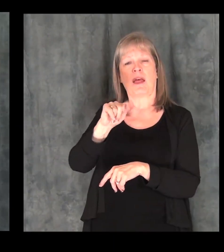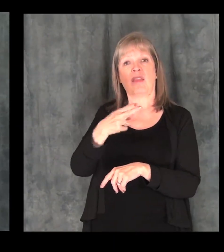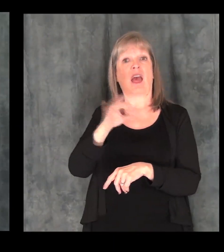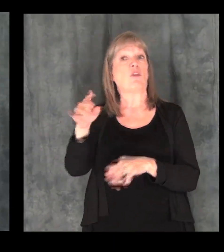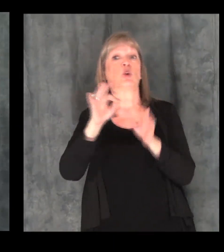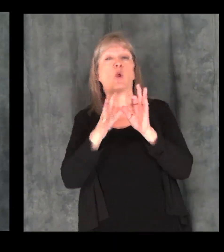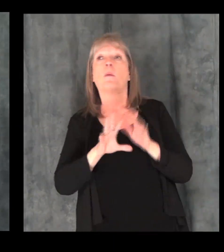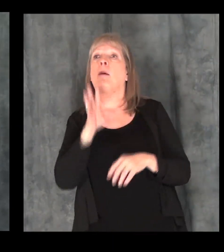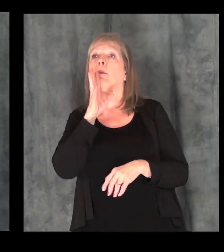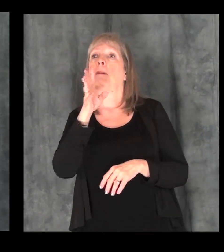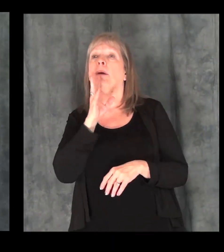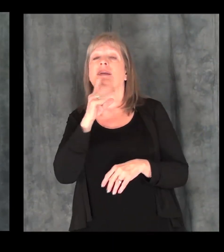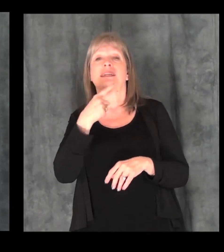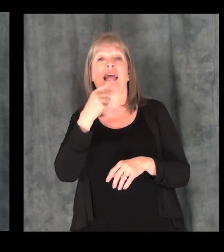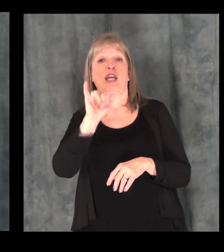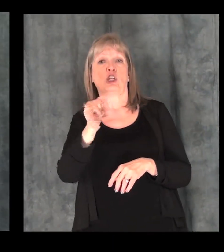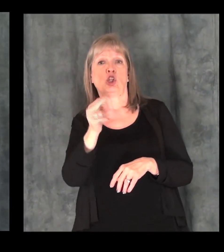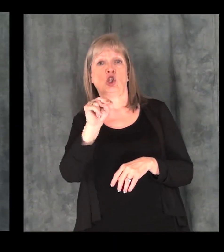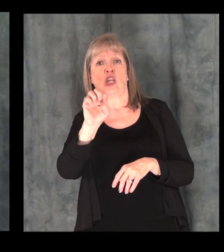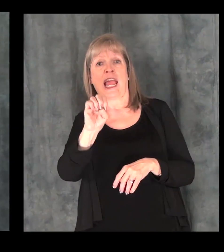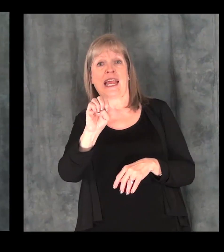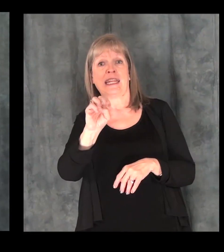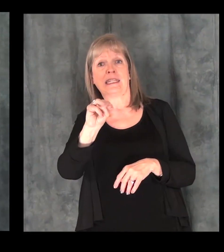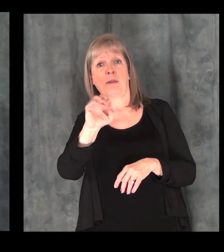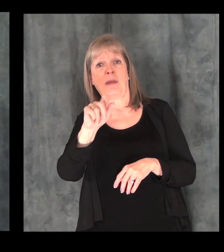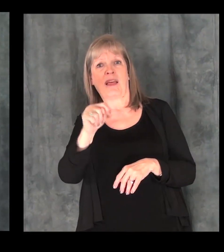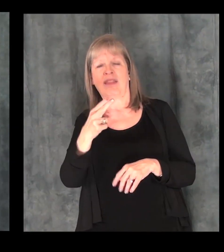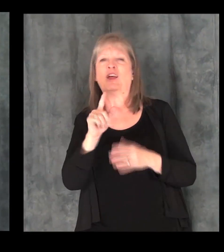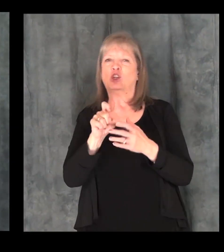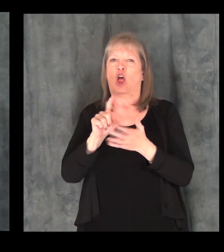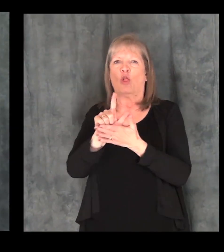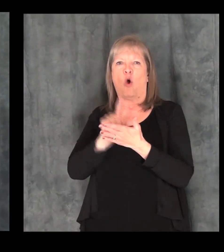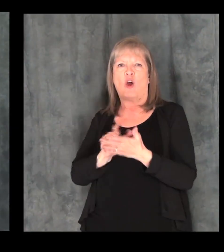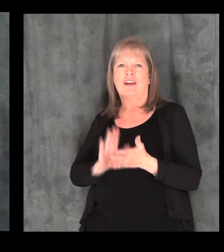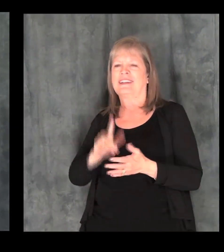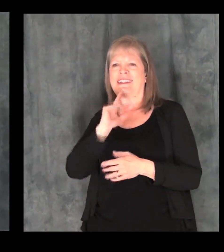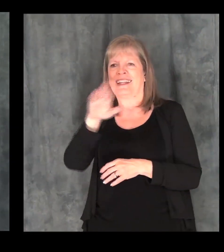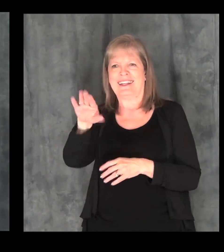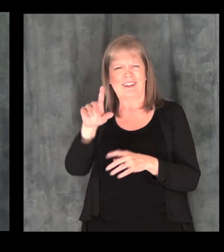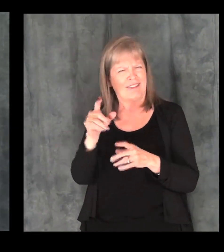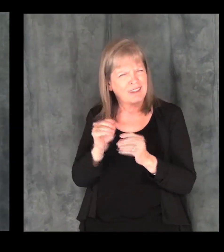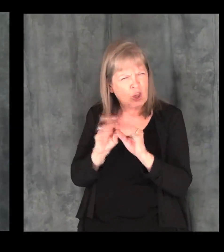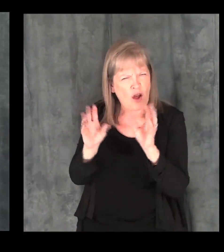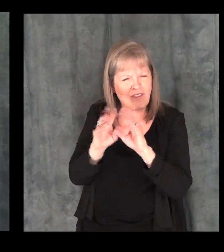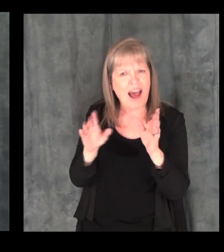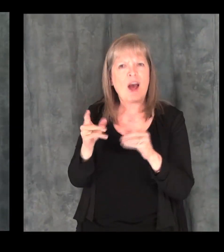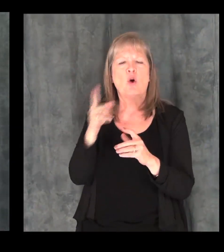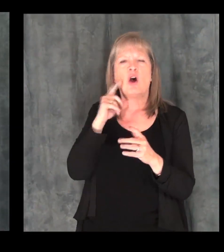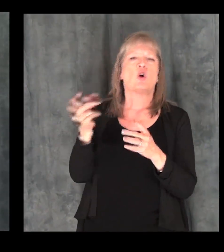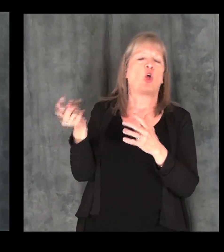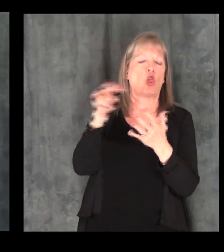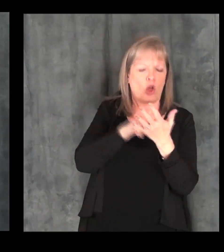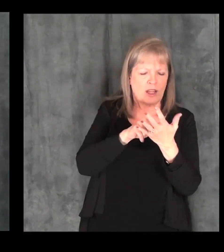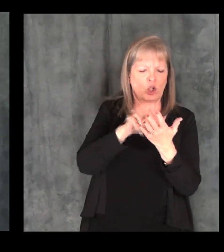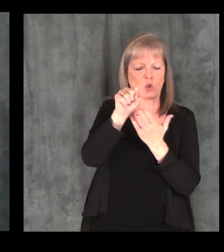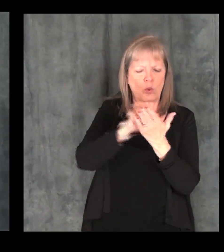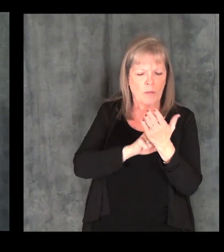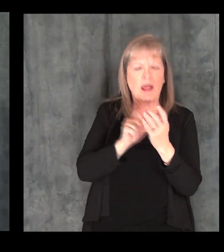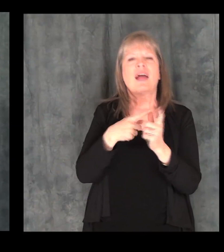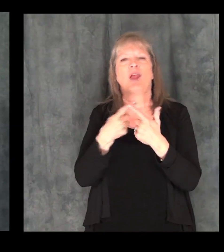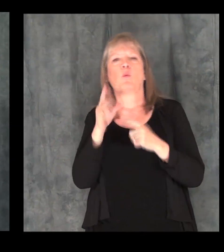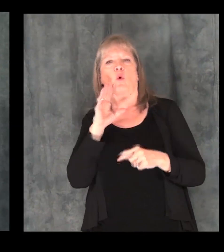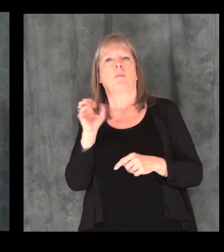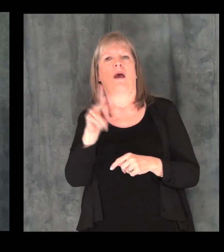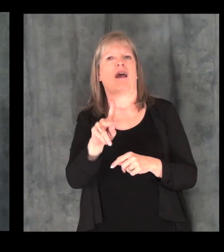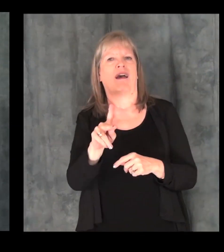Smith, then the lawyer should question that. And then once they clarified that information, they would go back to the script and continue. So we